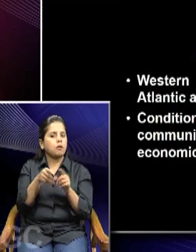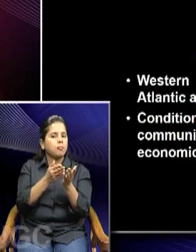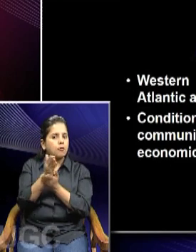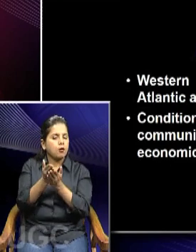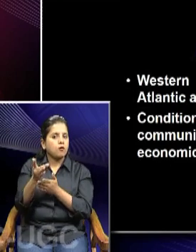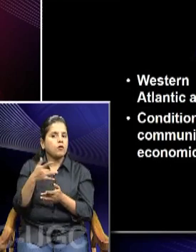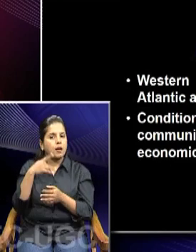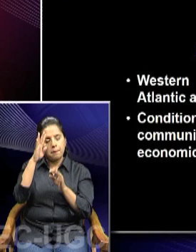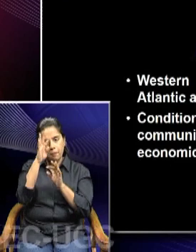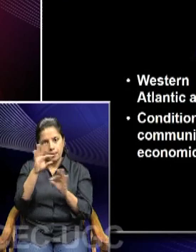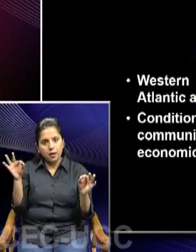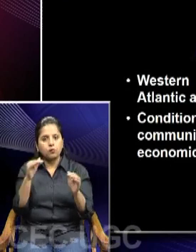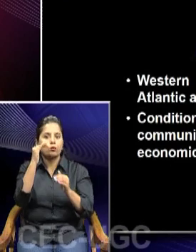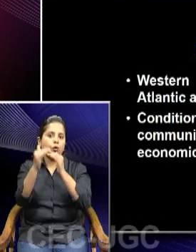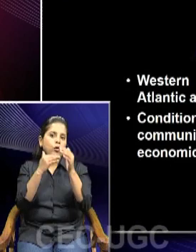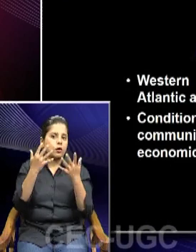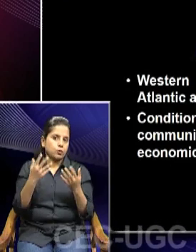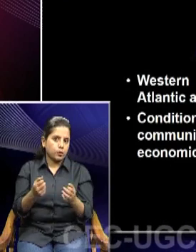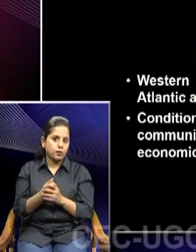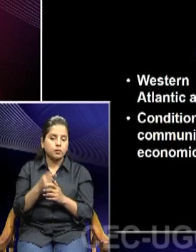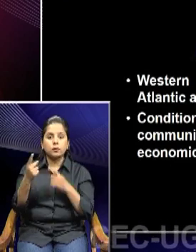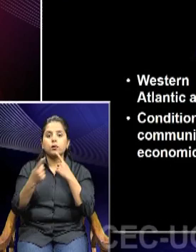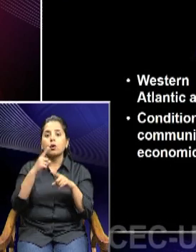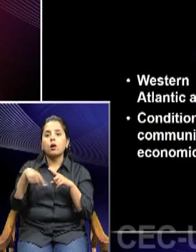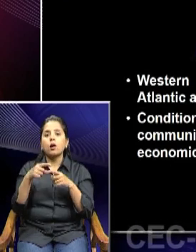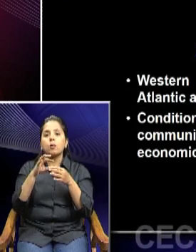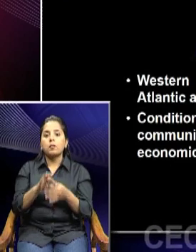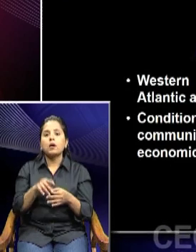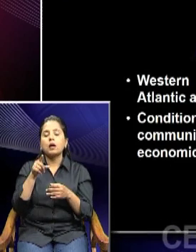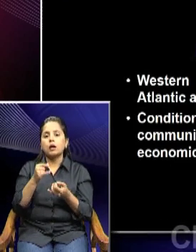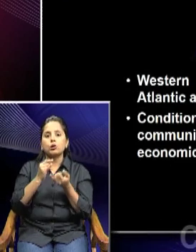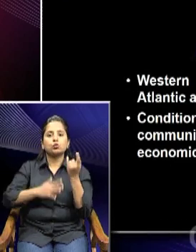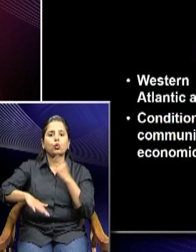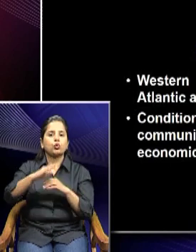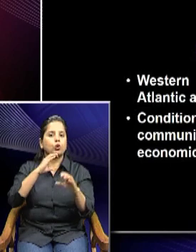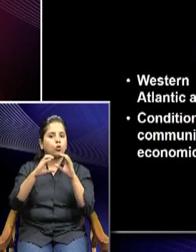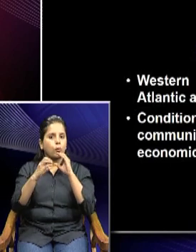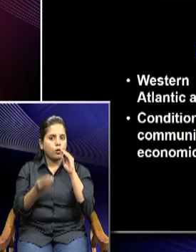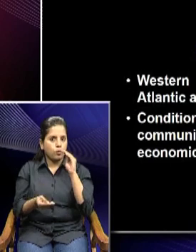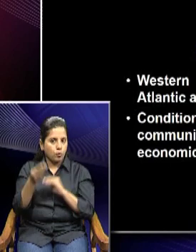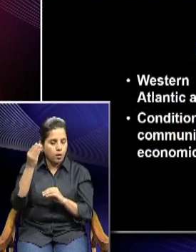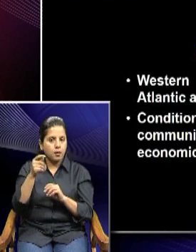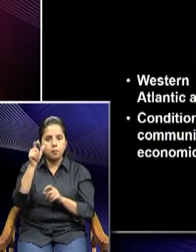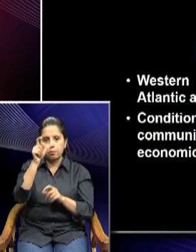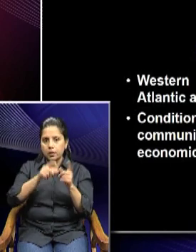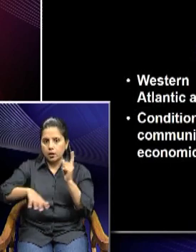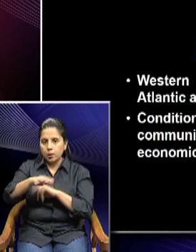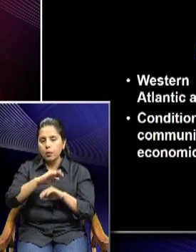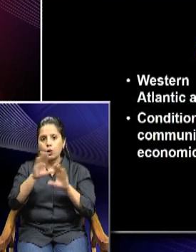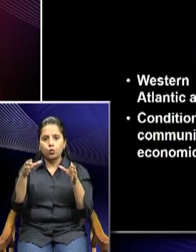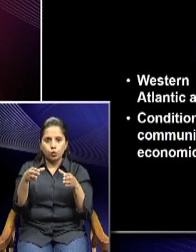of peace and progress. He talks about increased social communication among people and